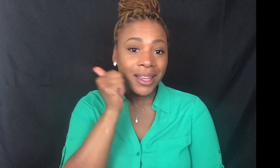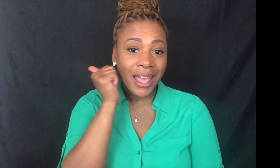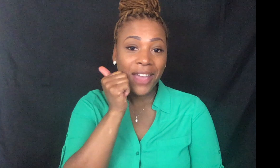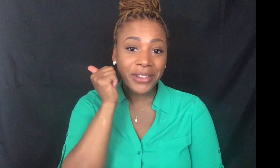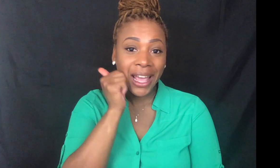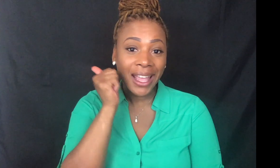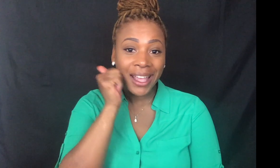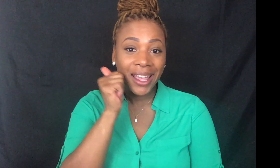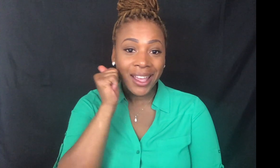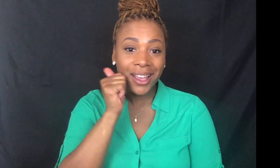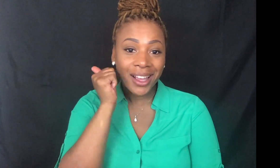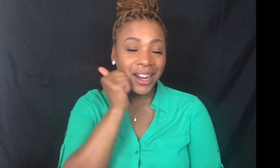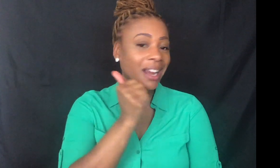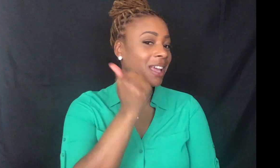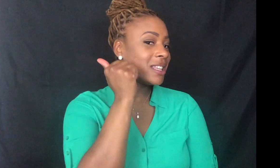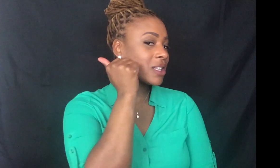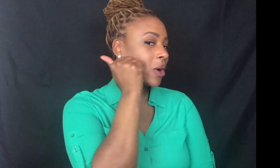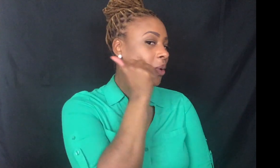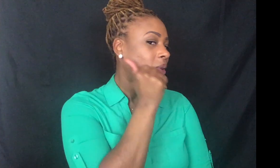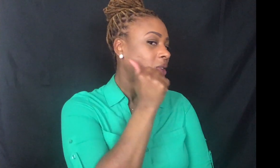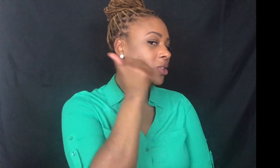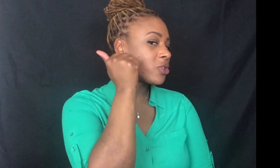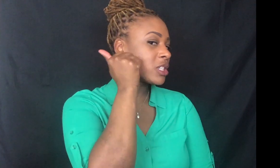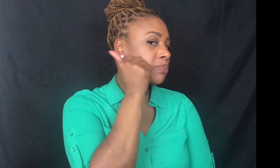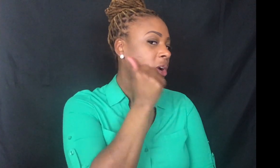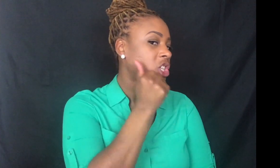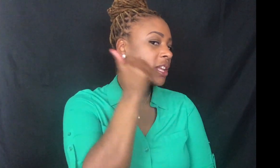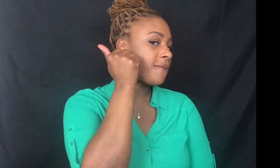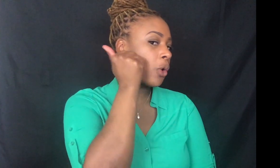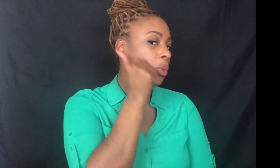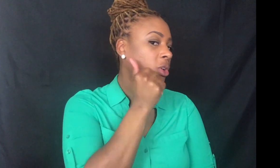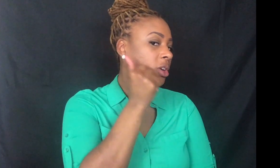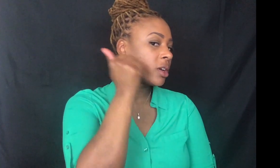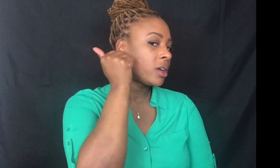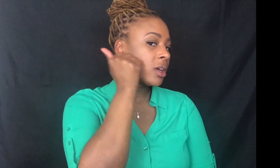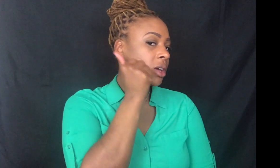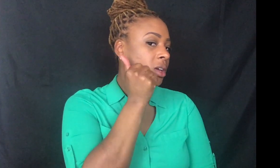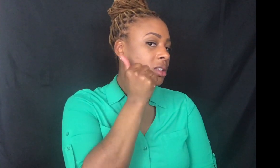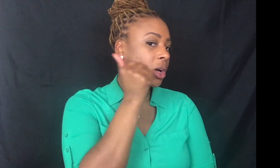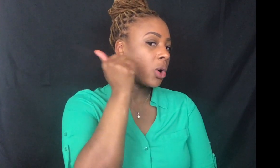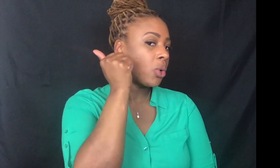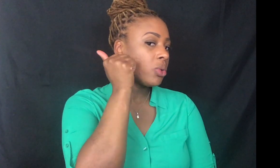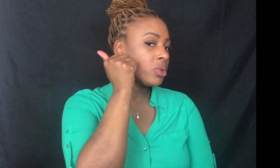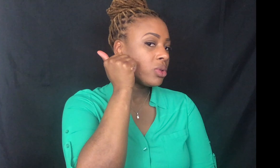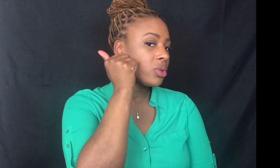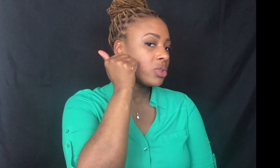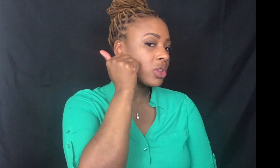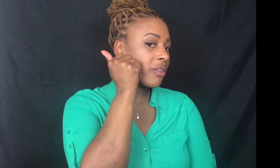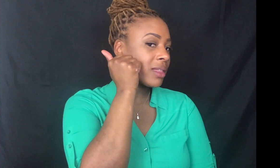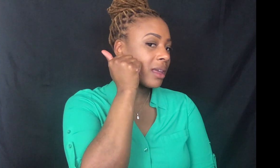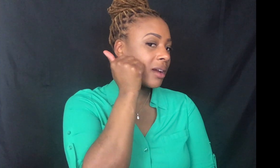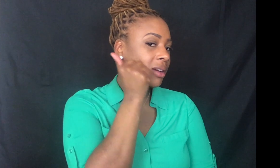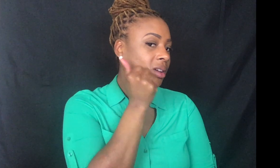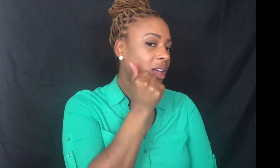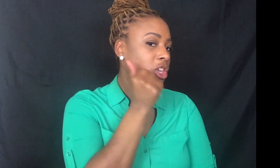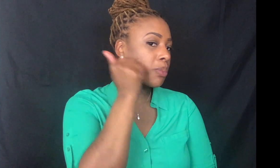every day, all right? So you're just brushing it forward. So start right there and you're